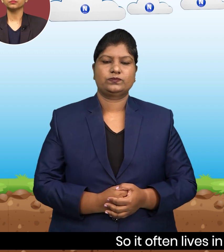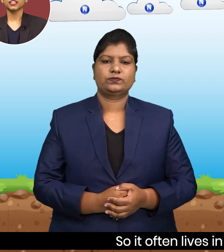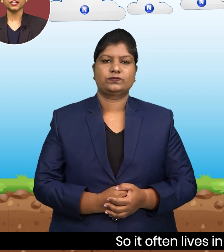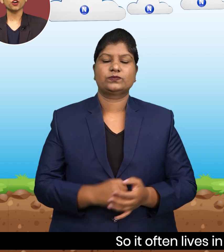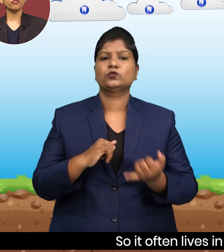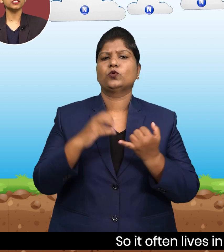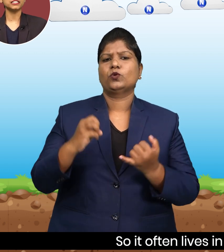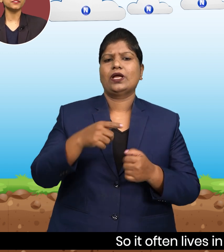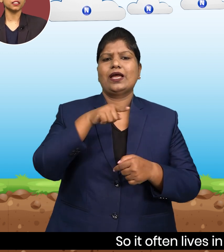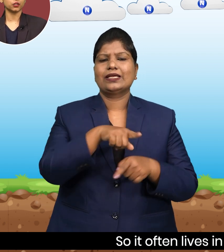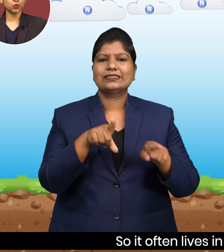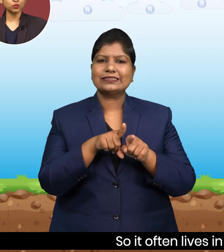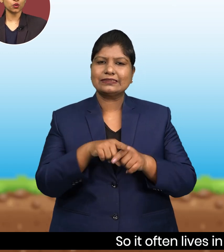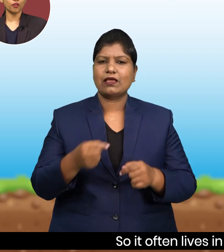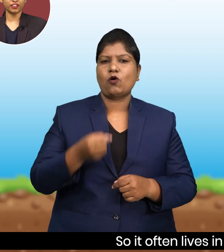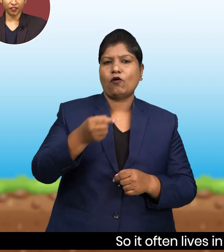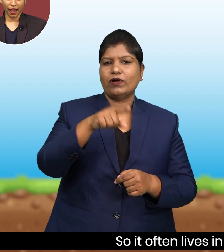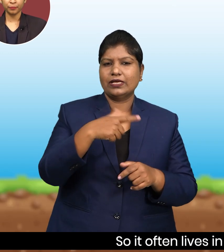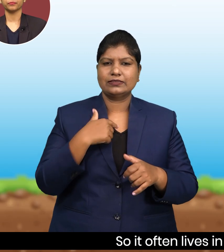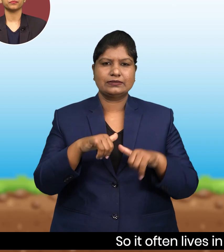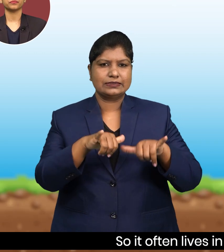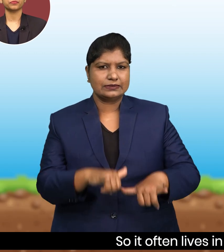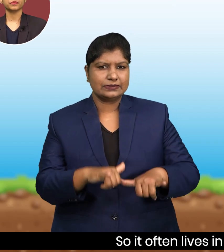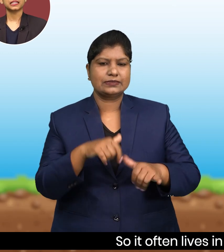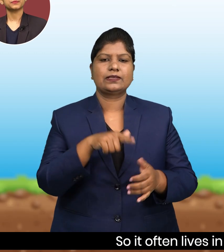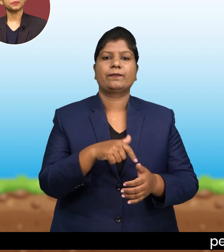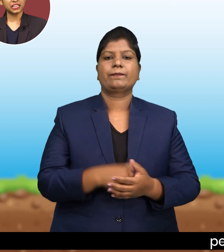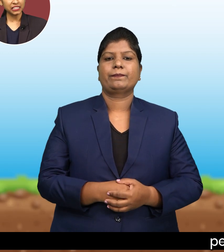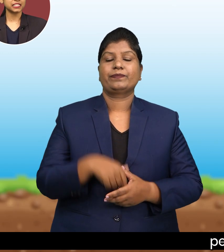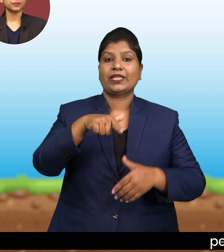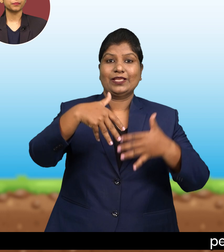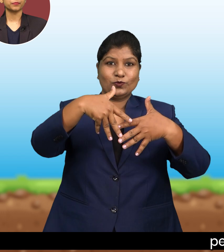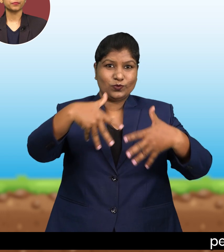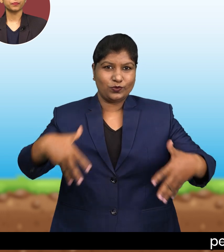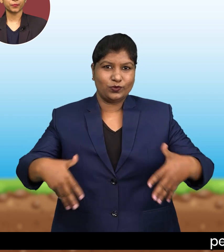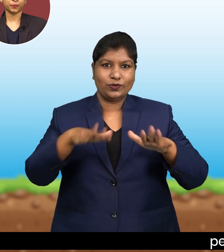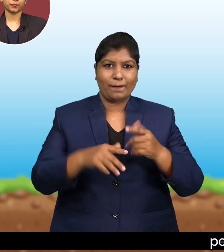So, it often lives in the roots of gram, peas,